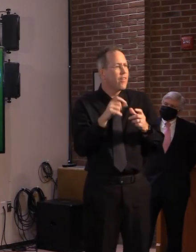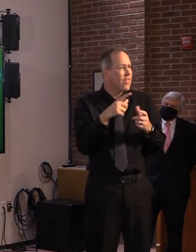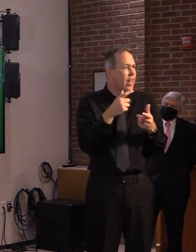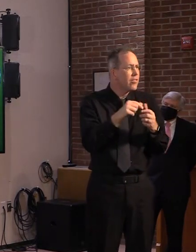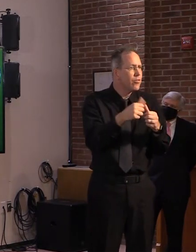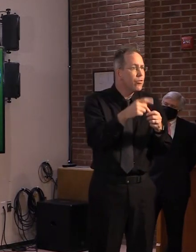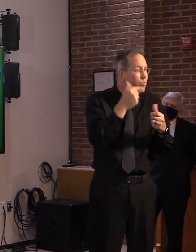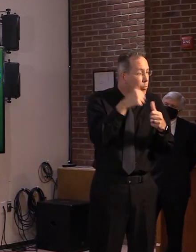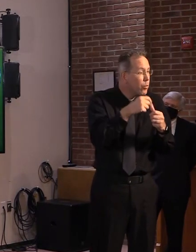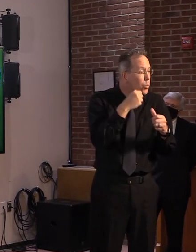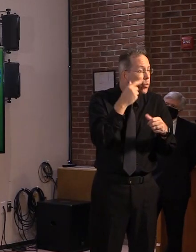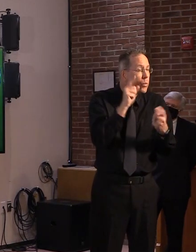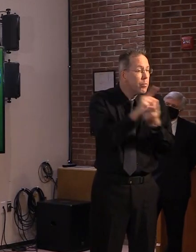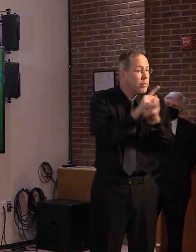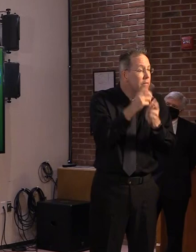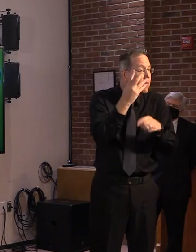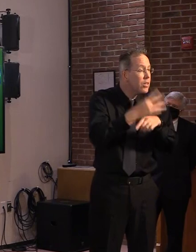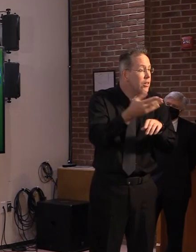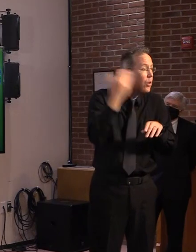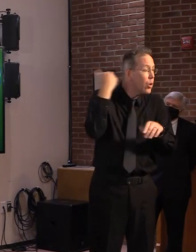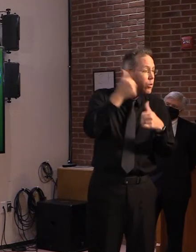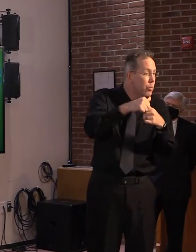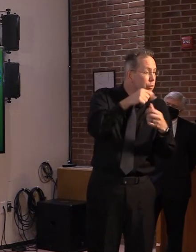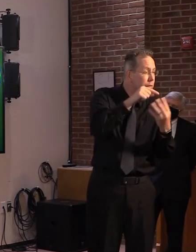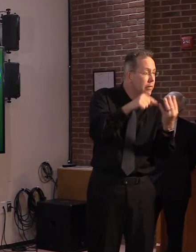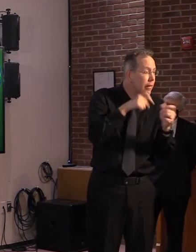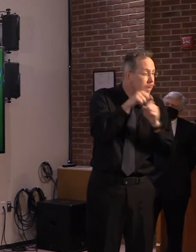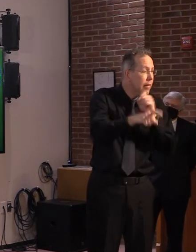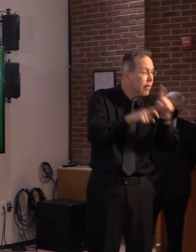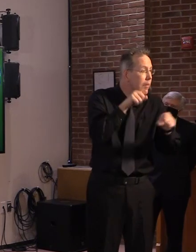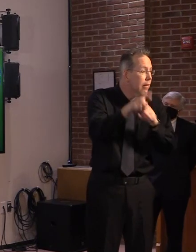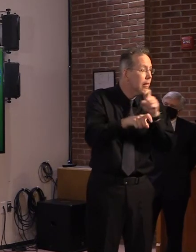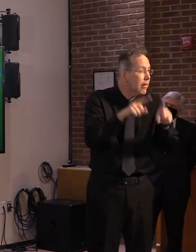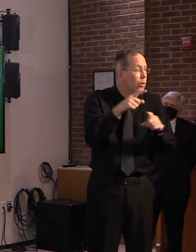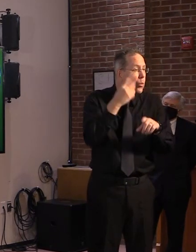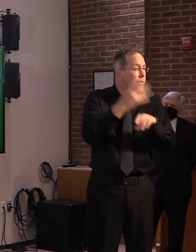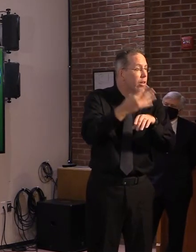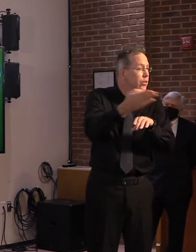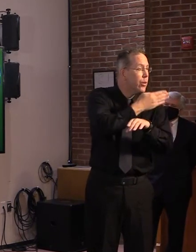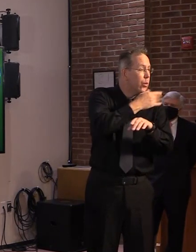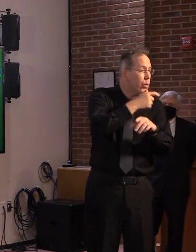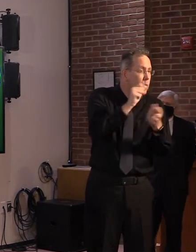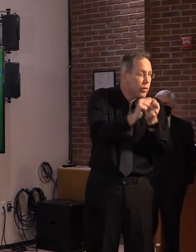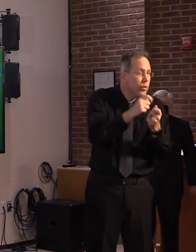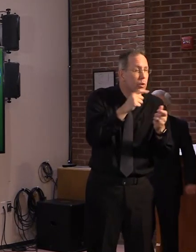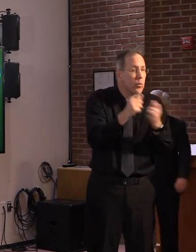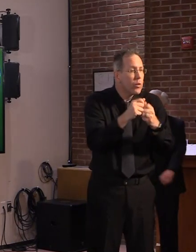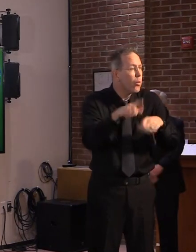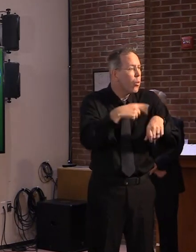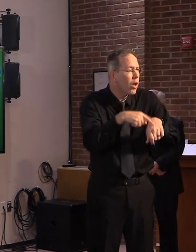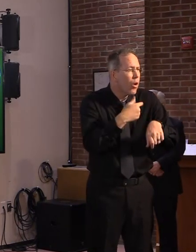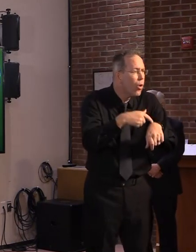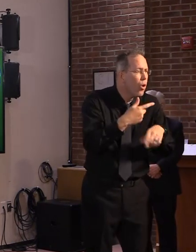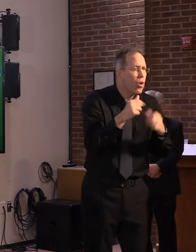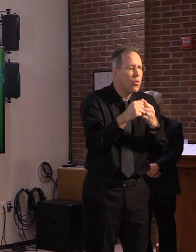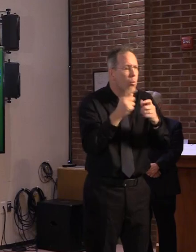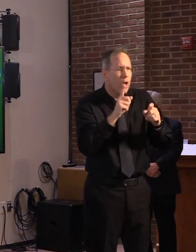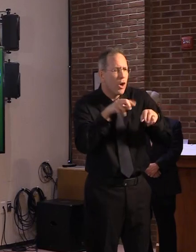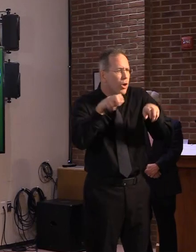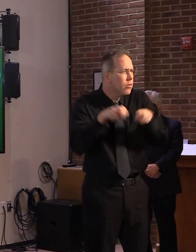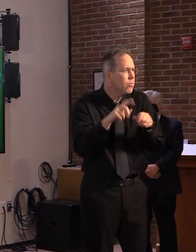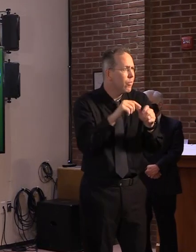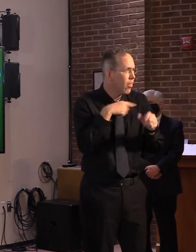why, and I can remind Vermonters now, we've asked Vermonters to kind of be conscious of what they're doing on a daily basis, because